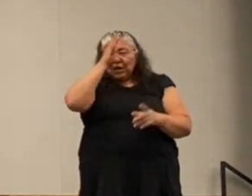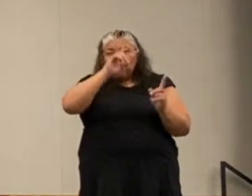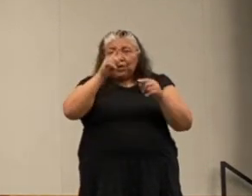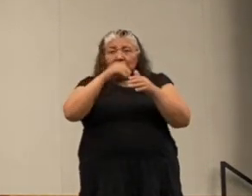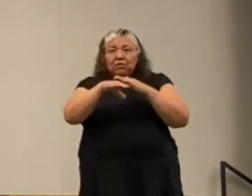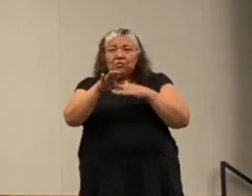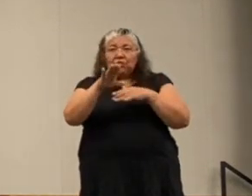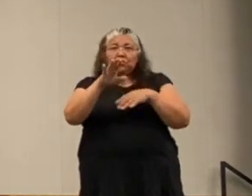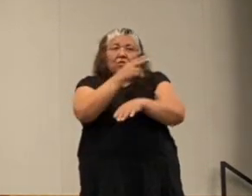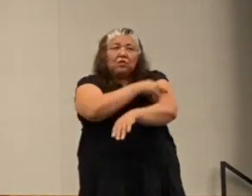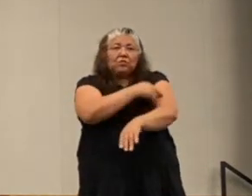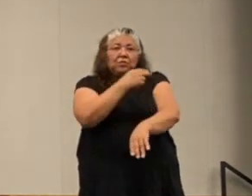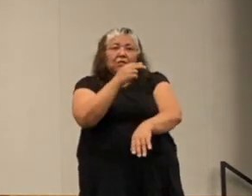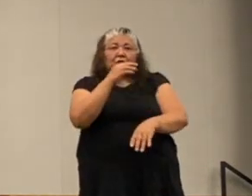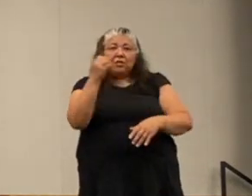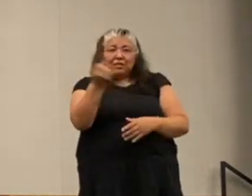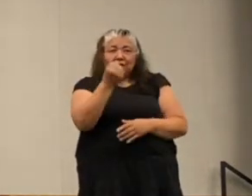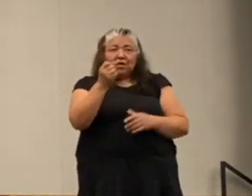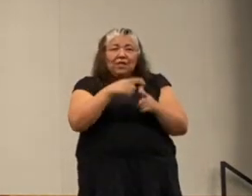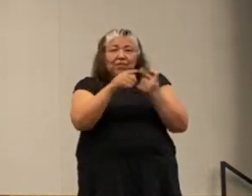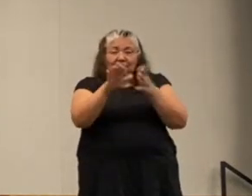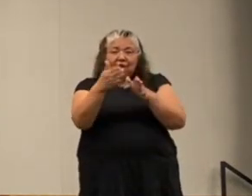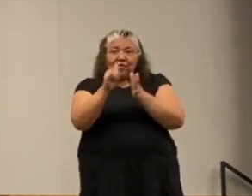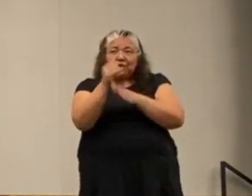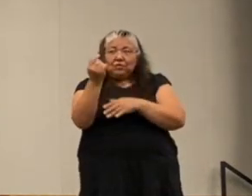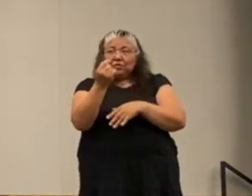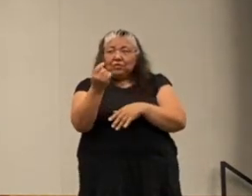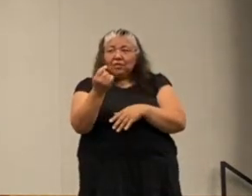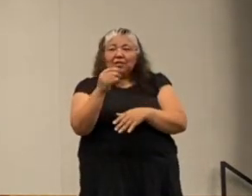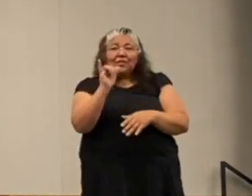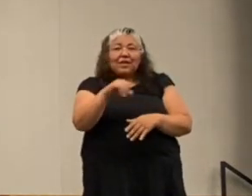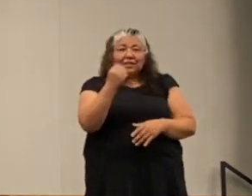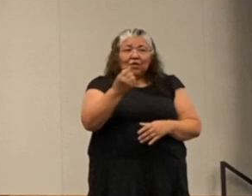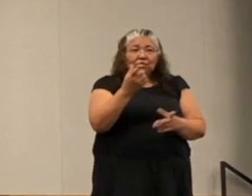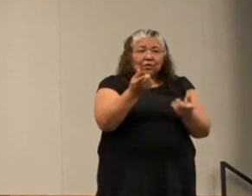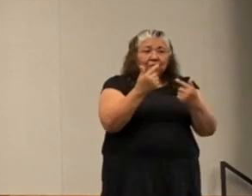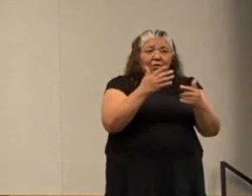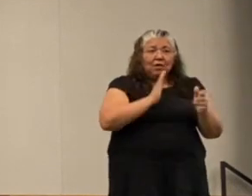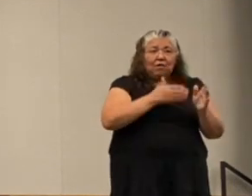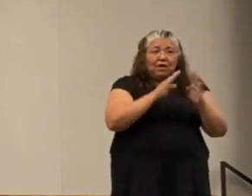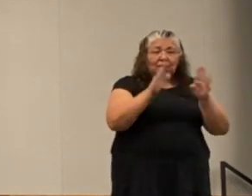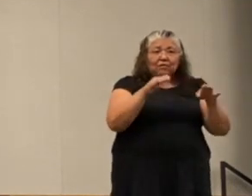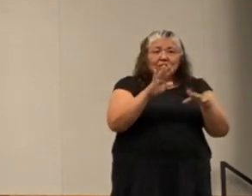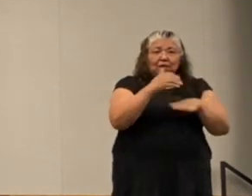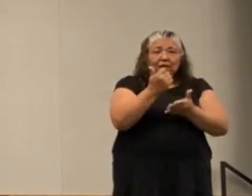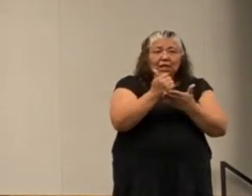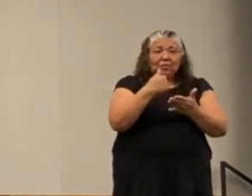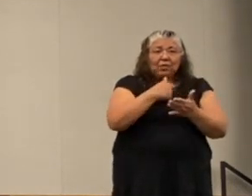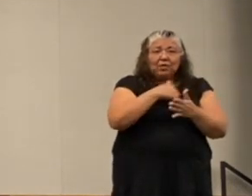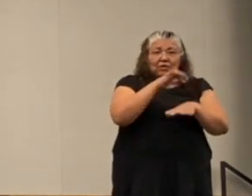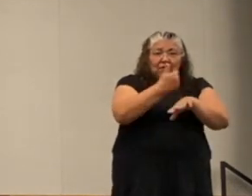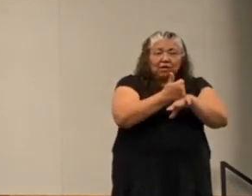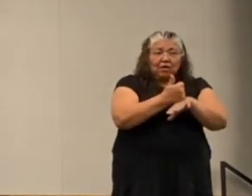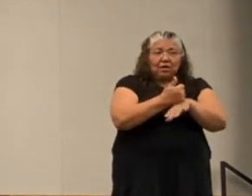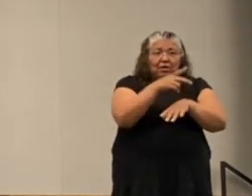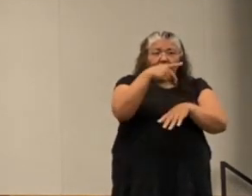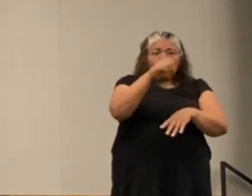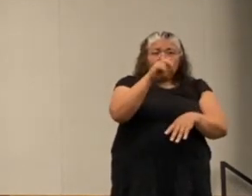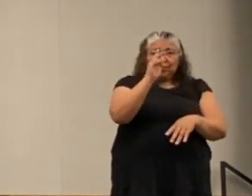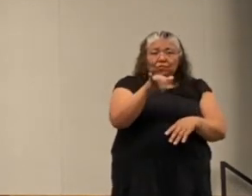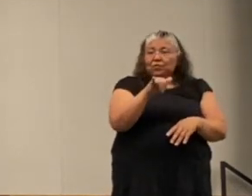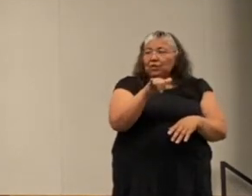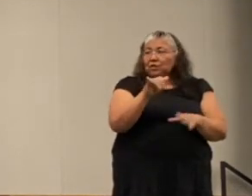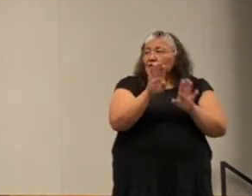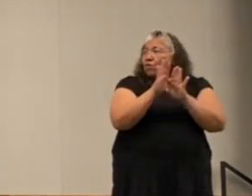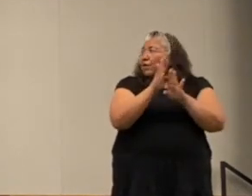on Saturday, and he died on Tuesday. That Saturday, he was going to come to my house and help us hang up a pantry door, right, from scratch.